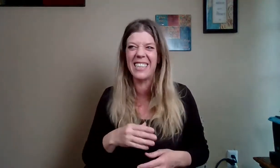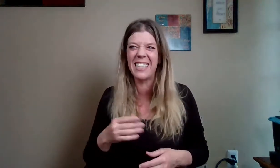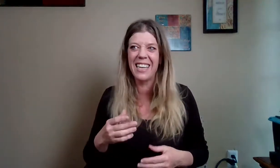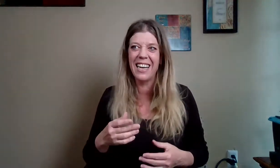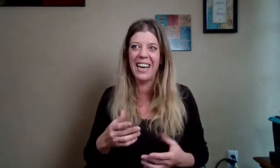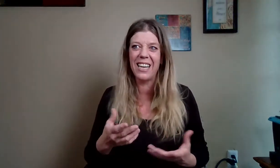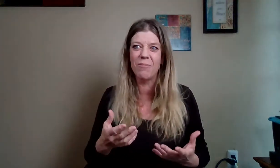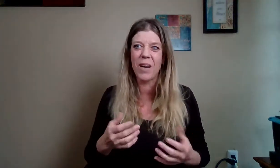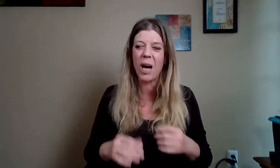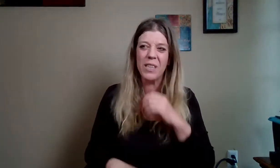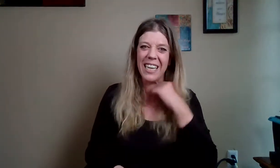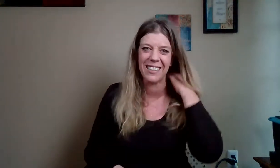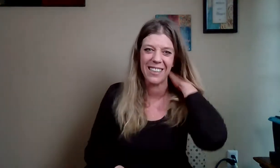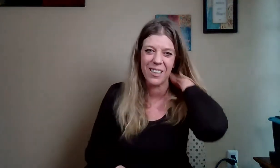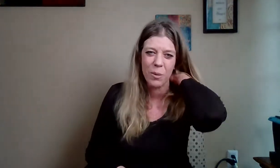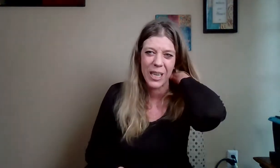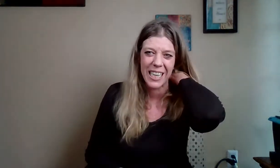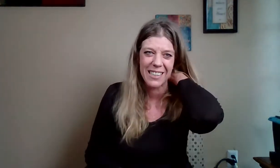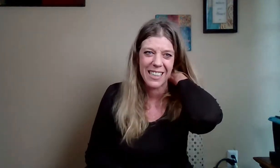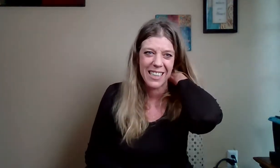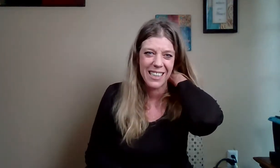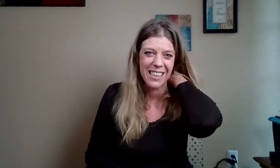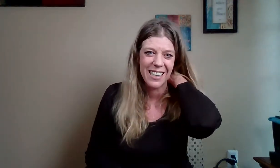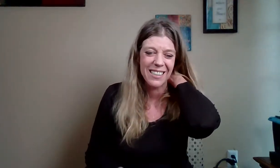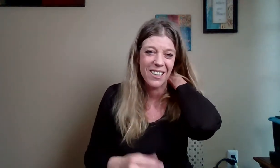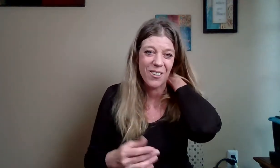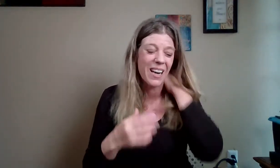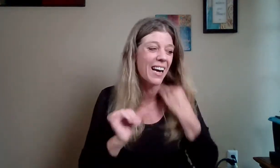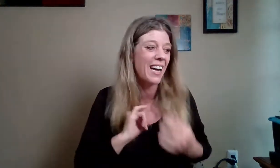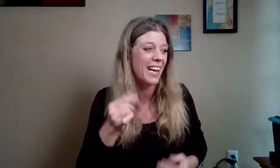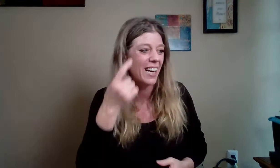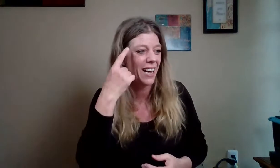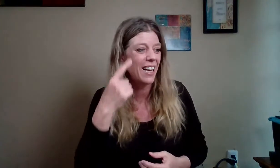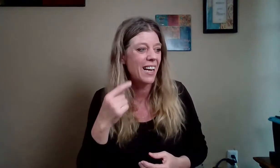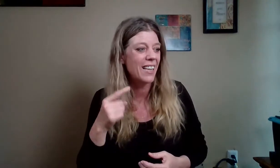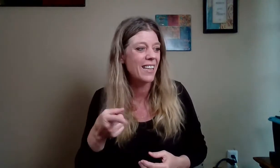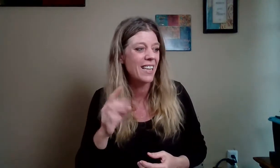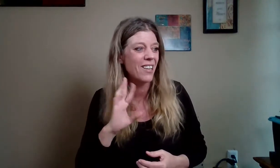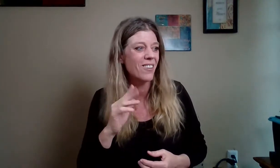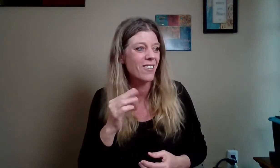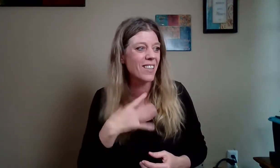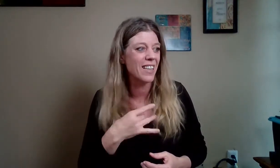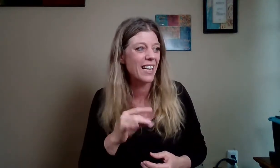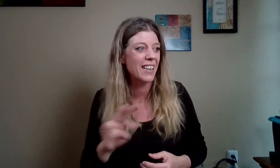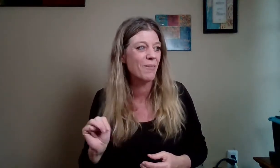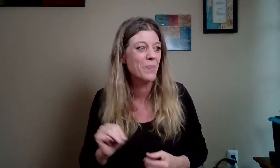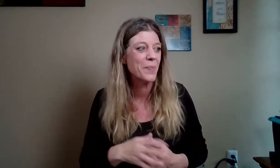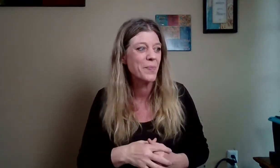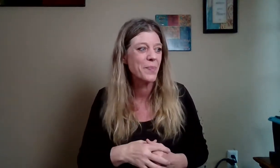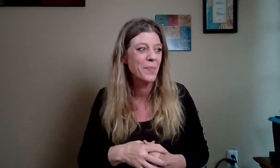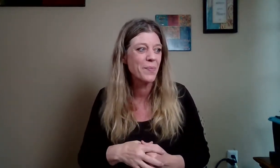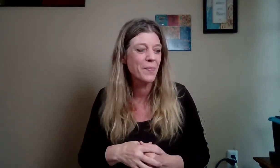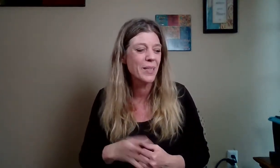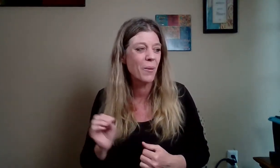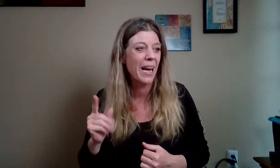just objects, and they're pretty easy. And so I think you will like them.